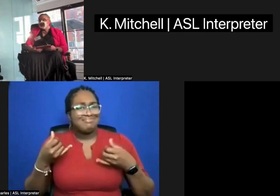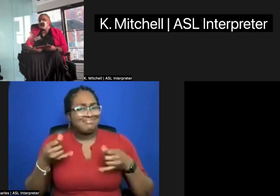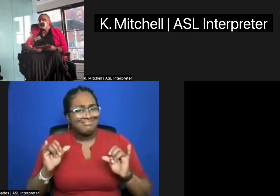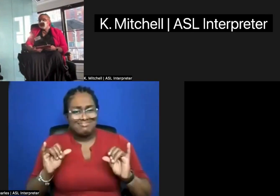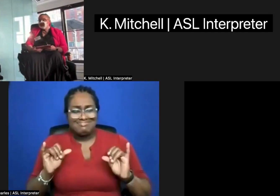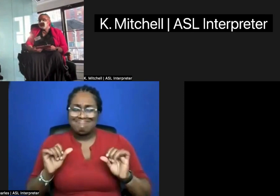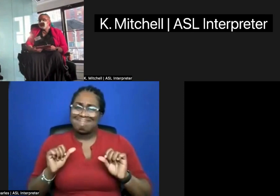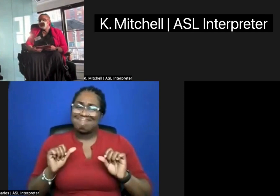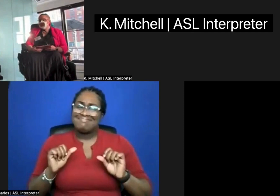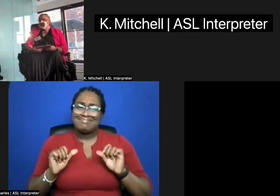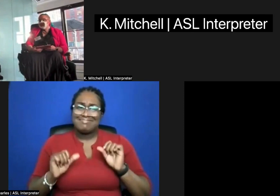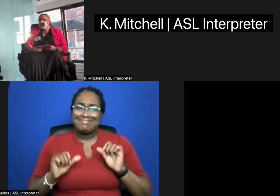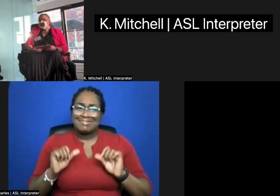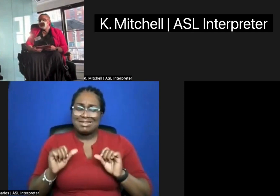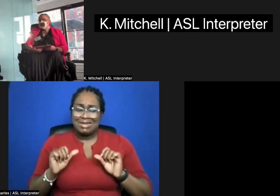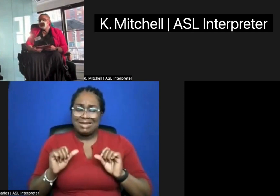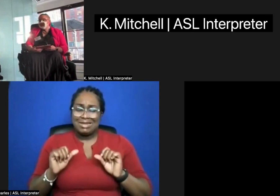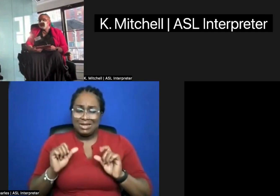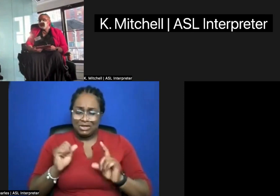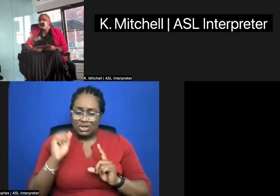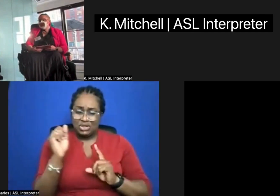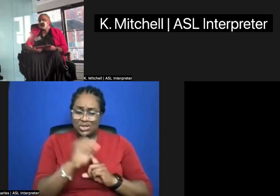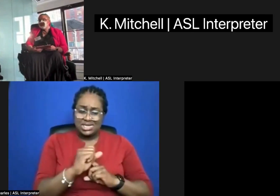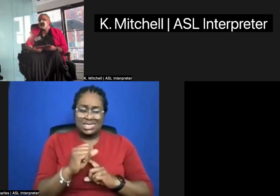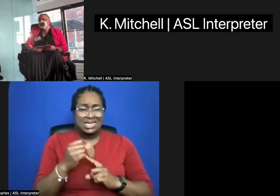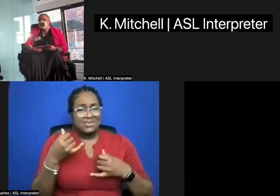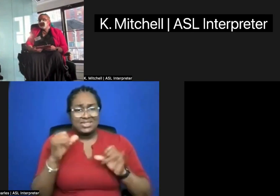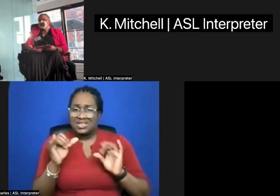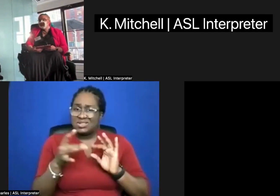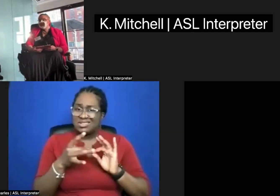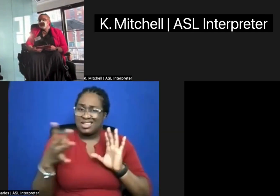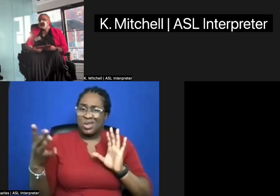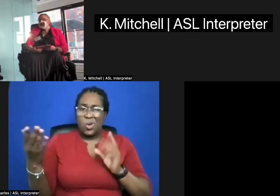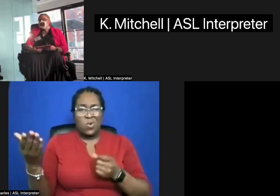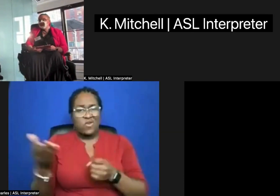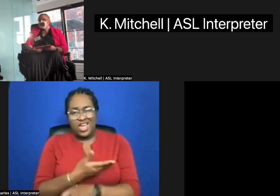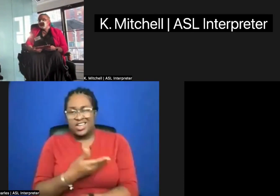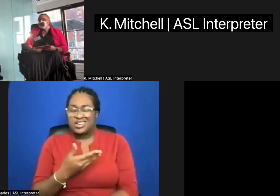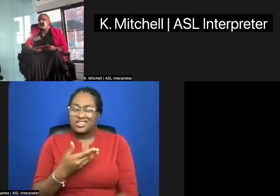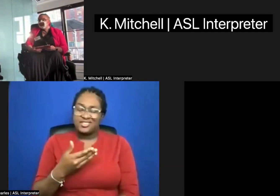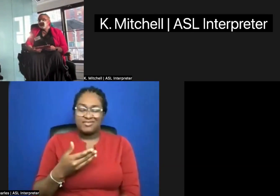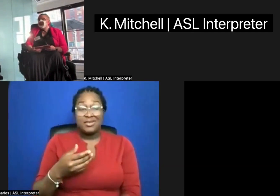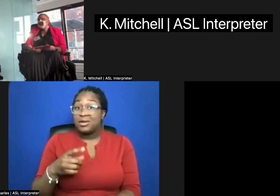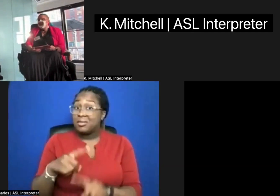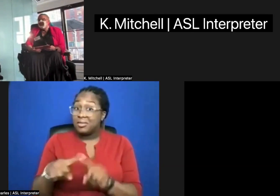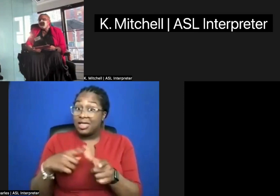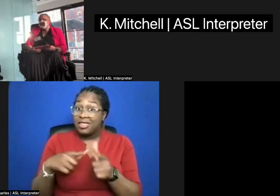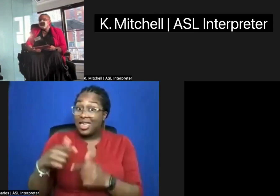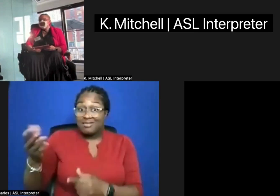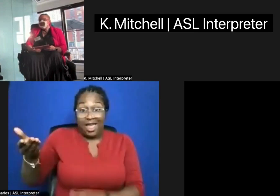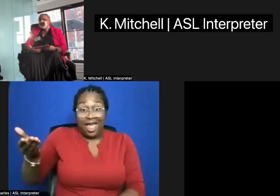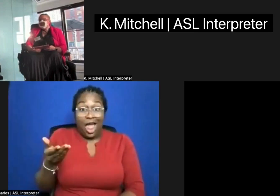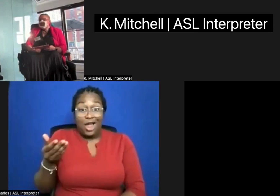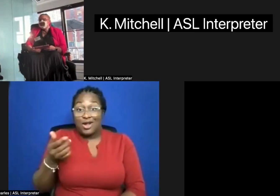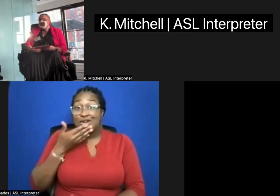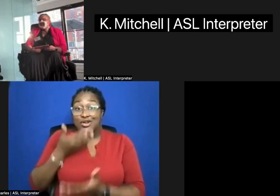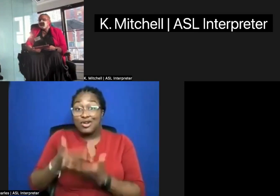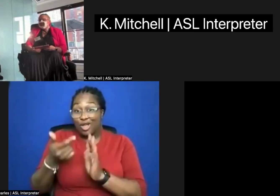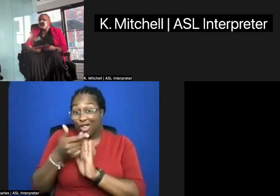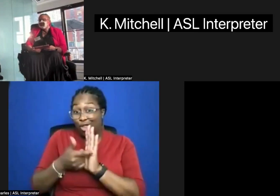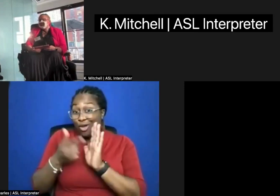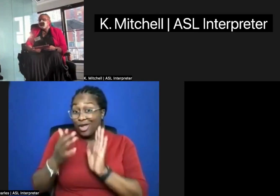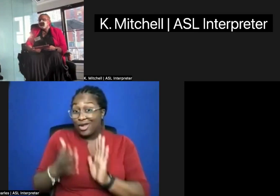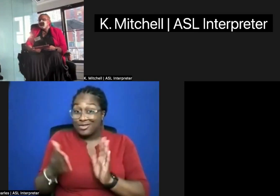there's been situations where I was still fired, I was still let go, but then went to a lawyer. Yes, exactly.